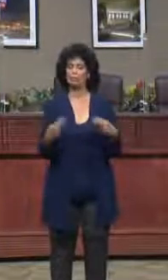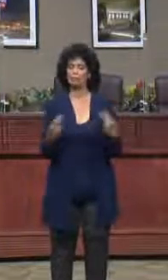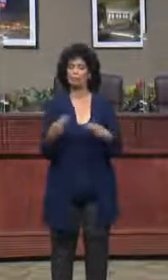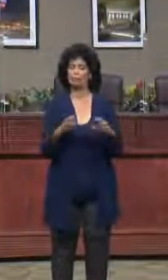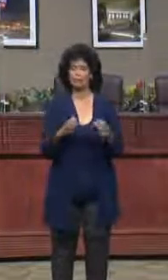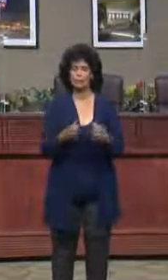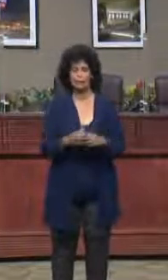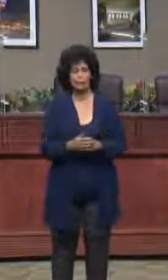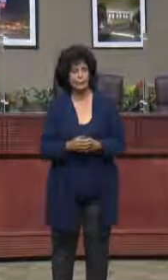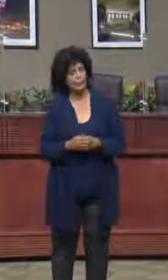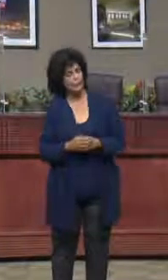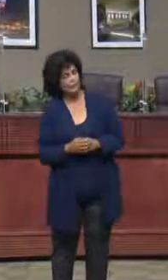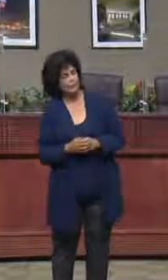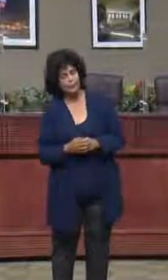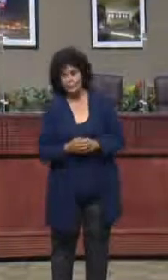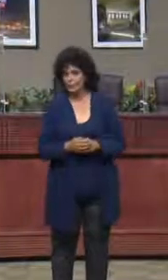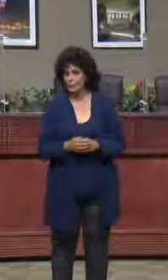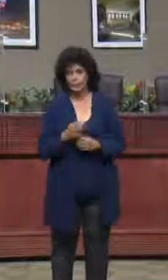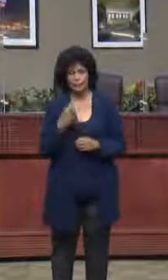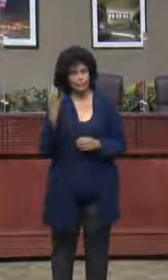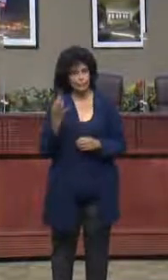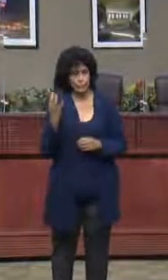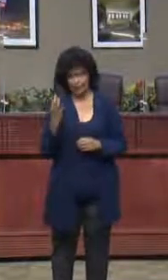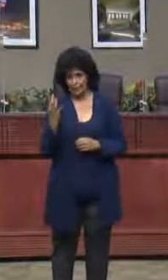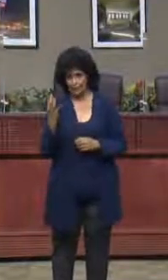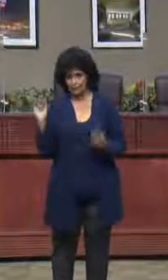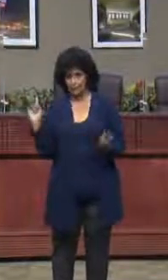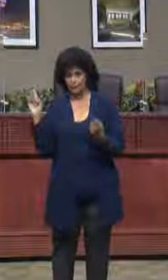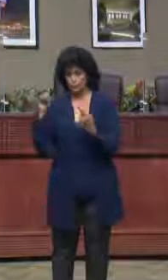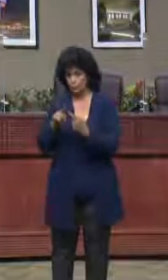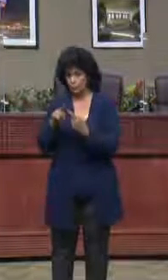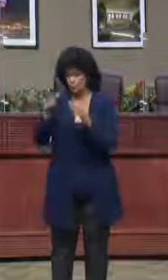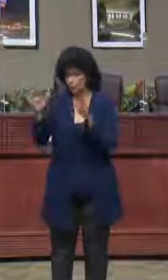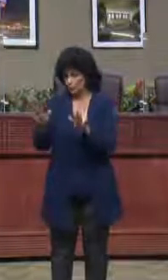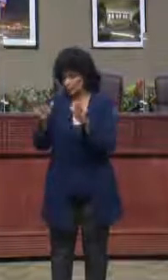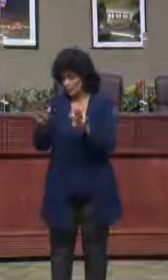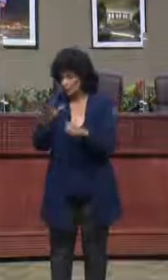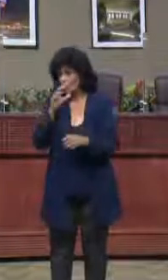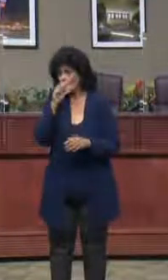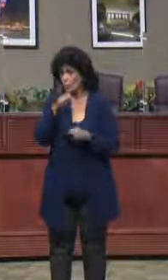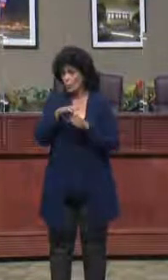From Friday through Sunday, Orange County Health Services administered